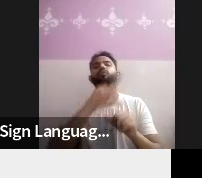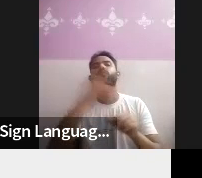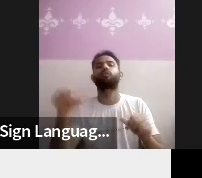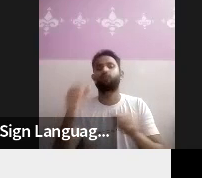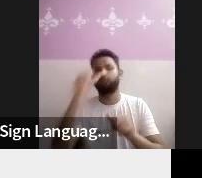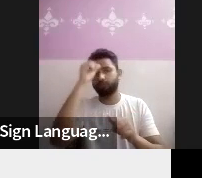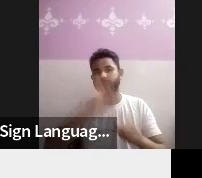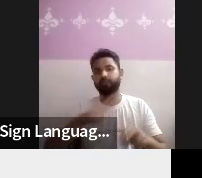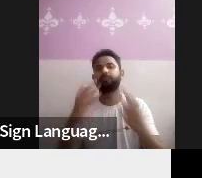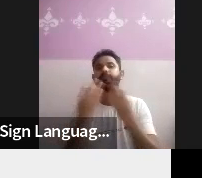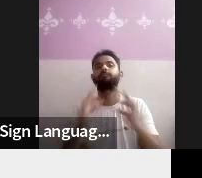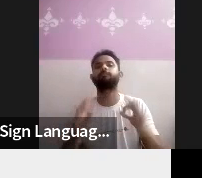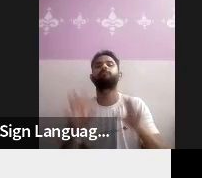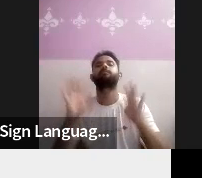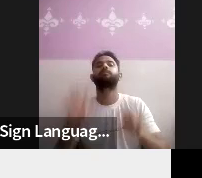three of these